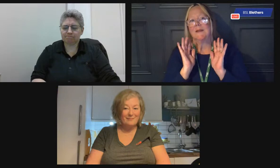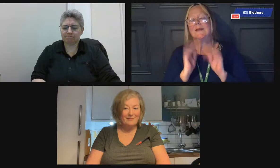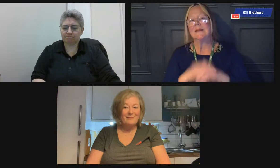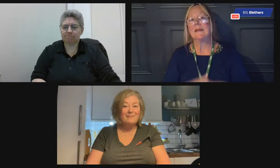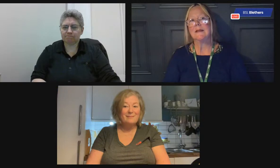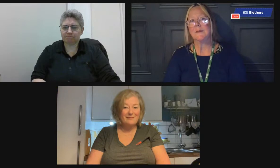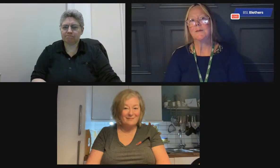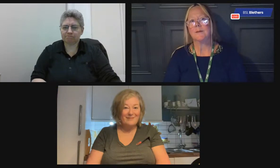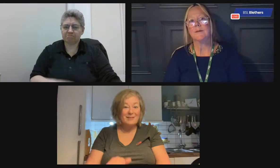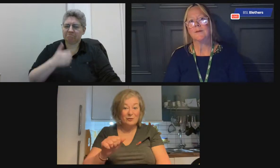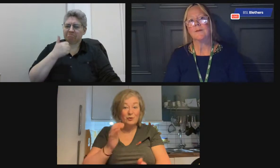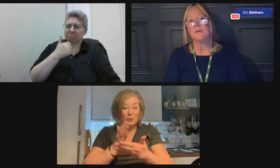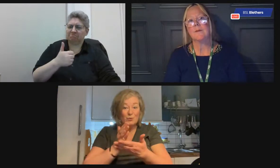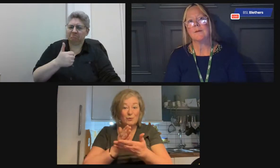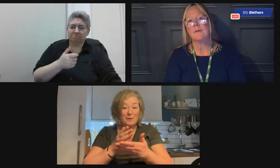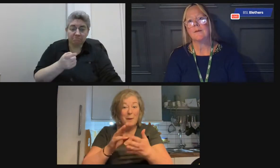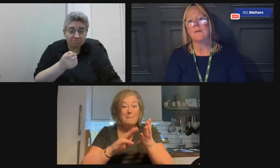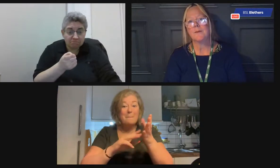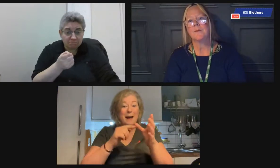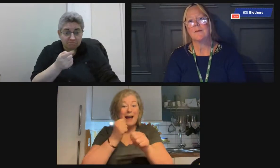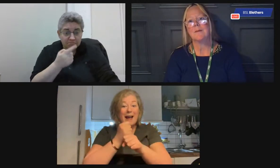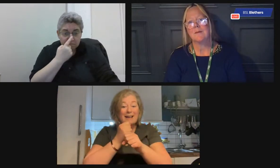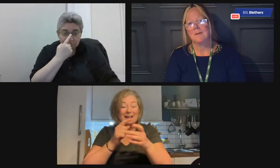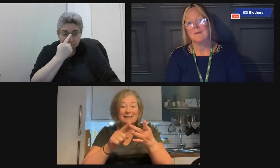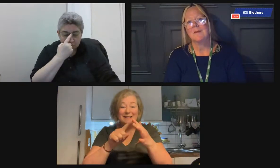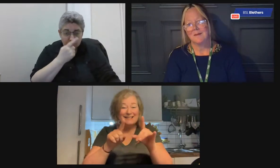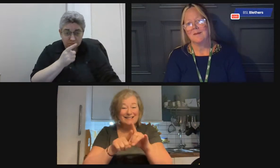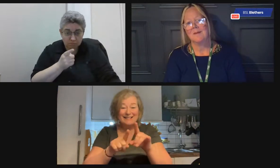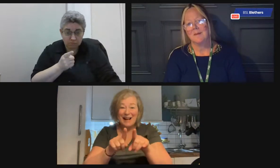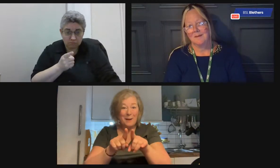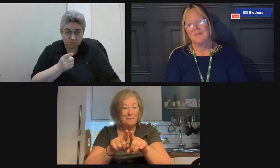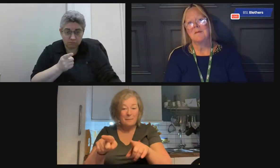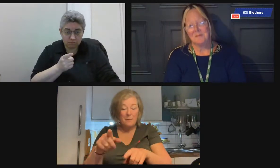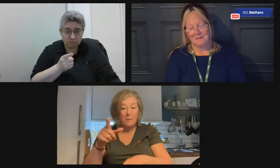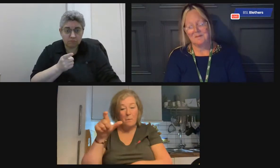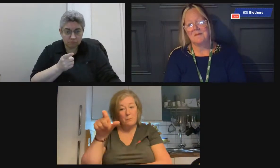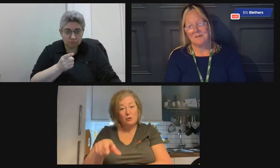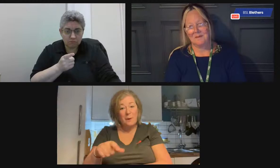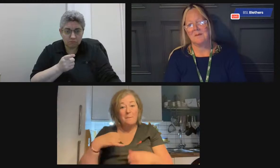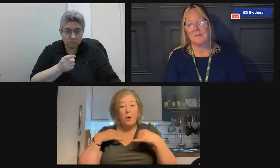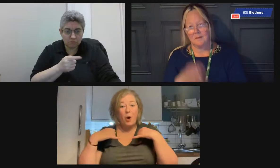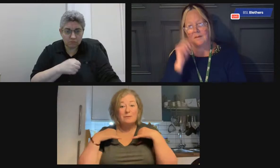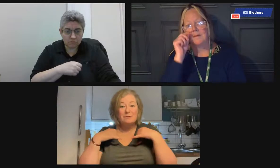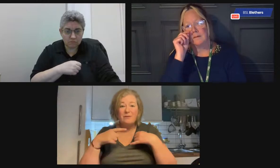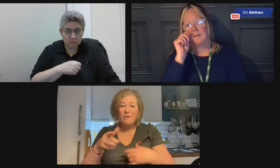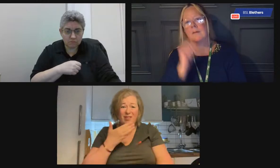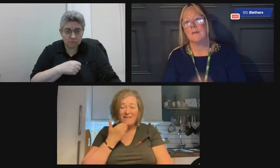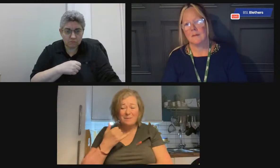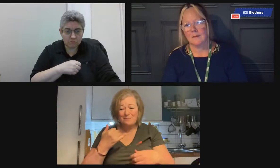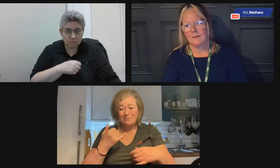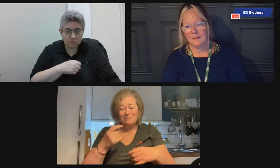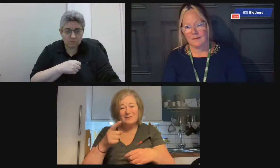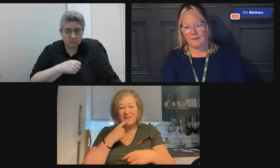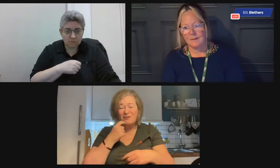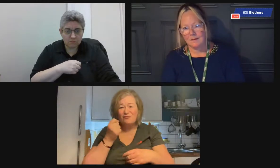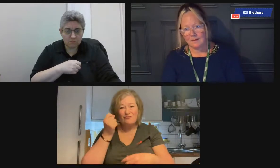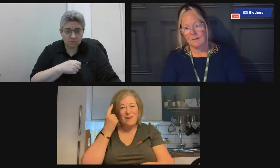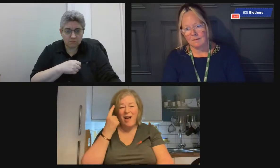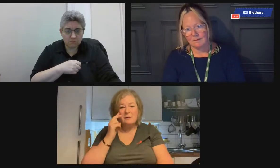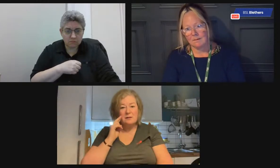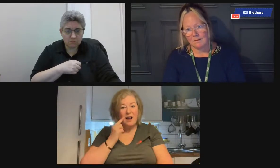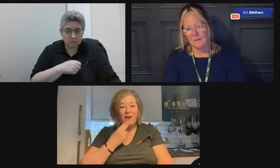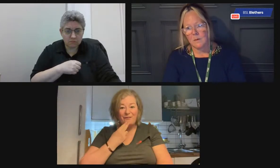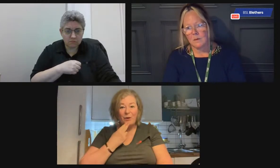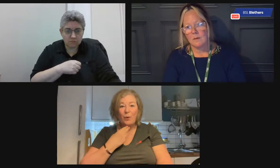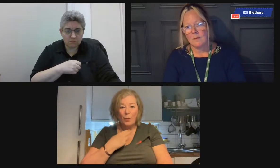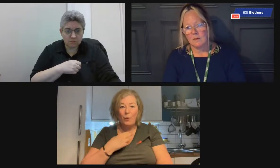that training session, and we would provide cancer awareness. That's very similar to what Maggie's